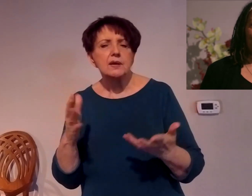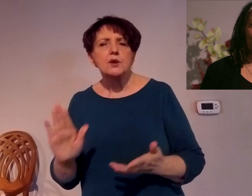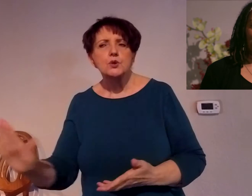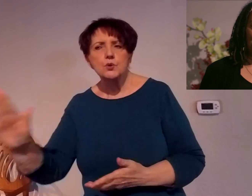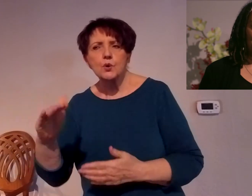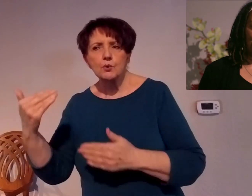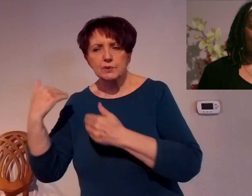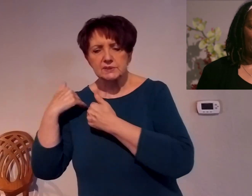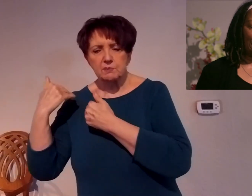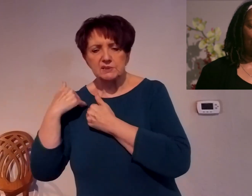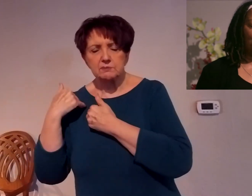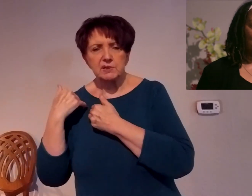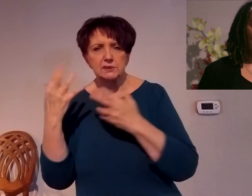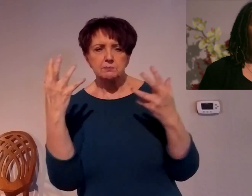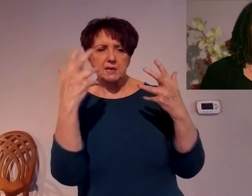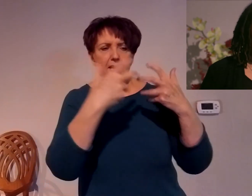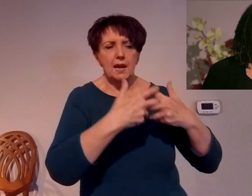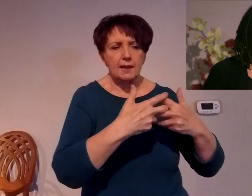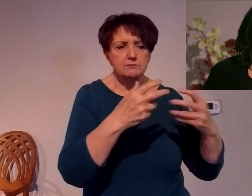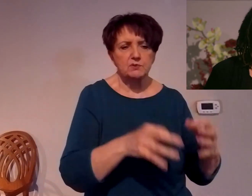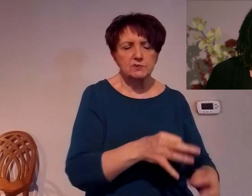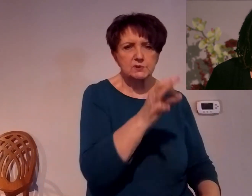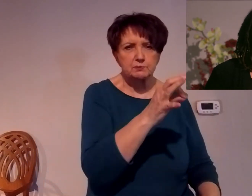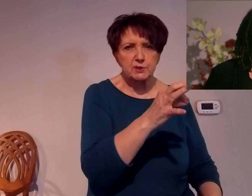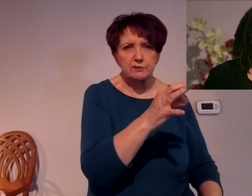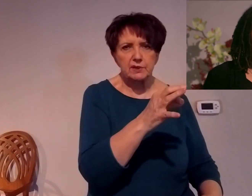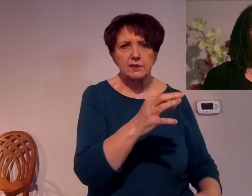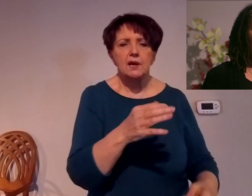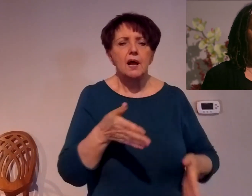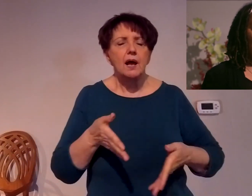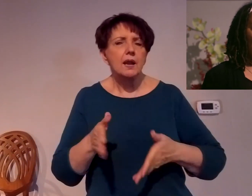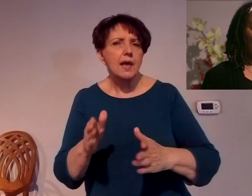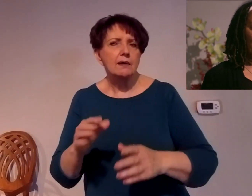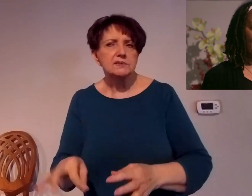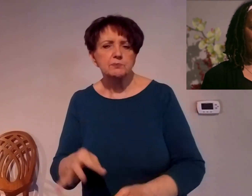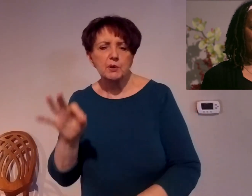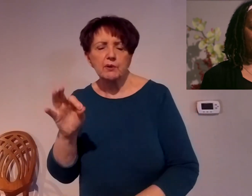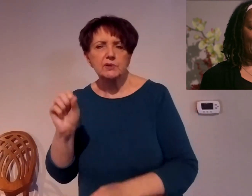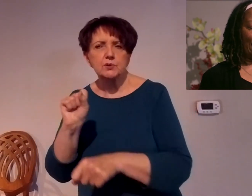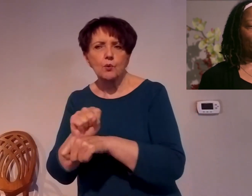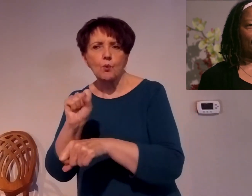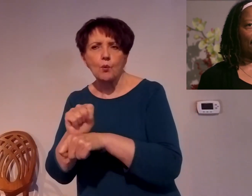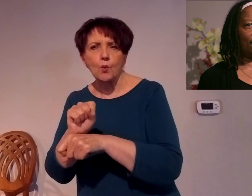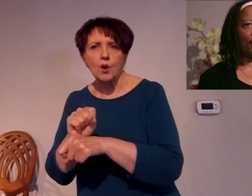alignment with Spirit, and to allow Spirit to